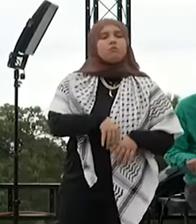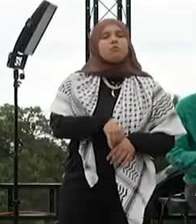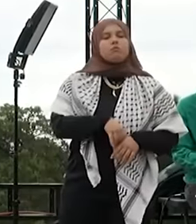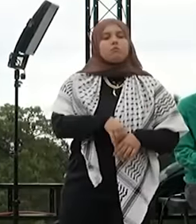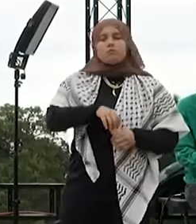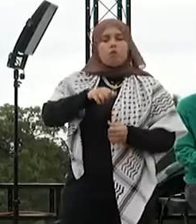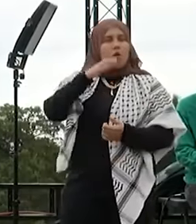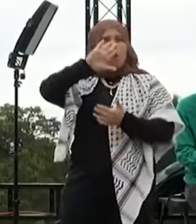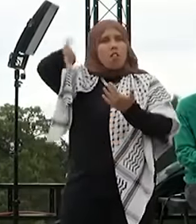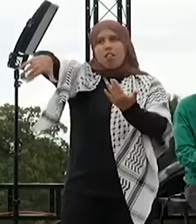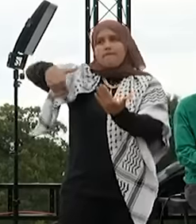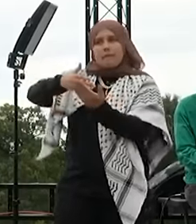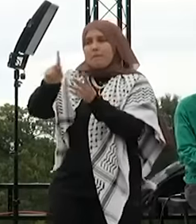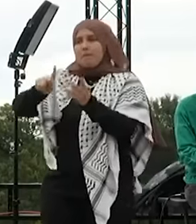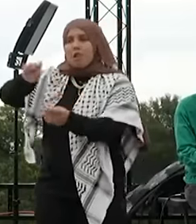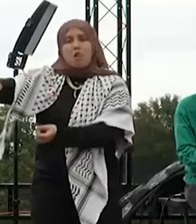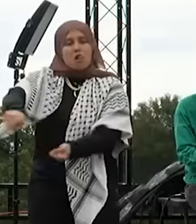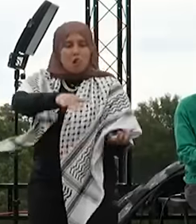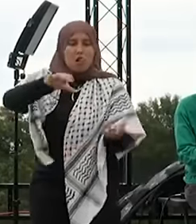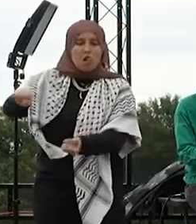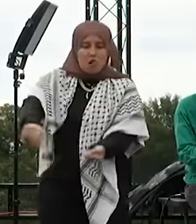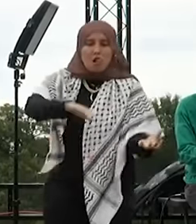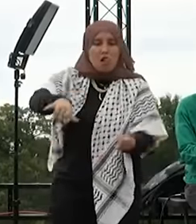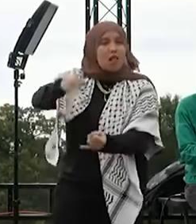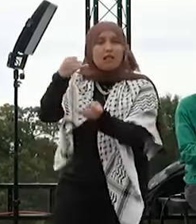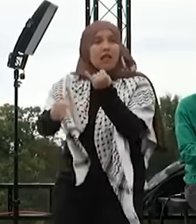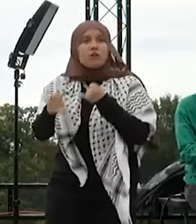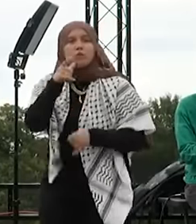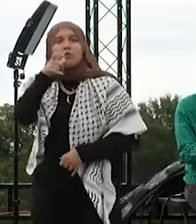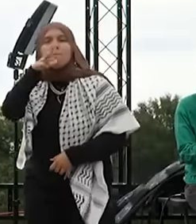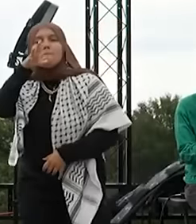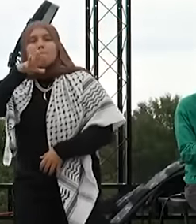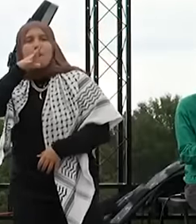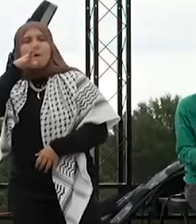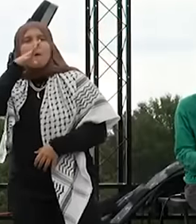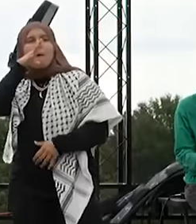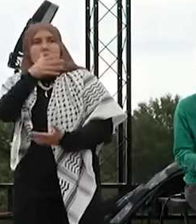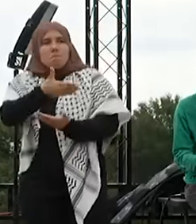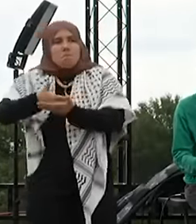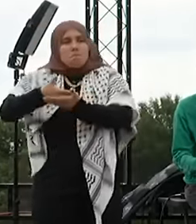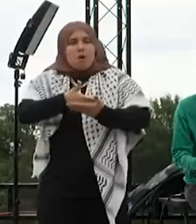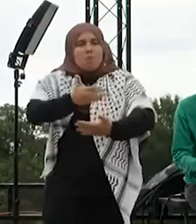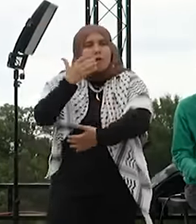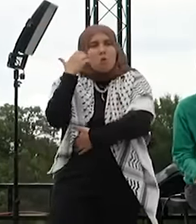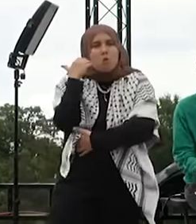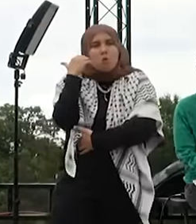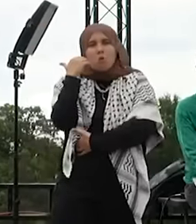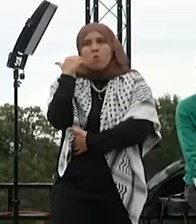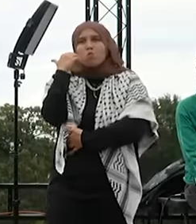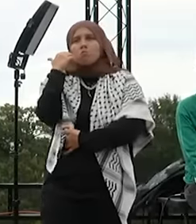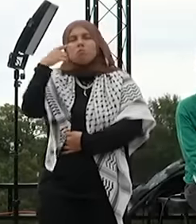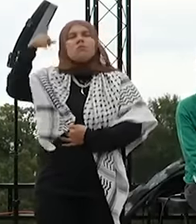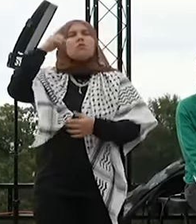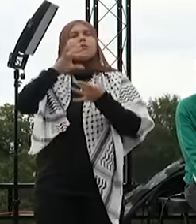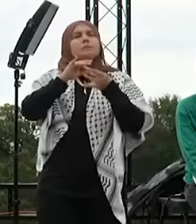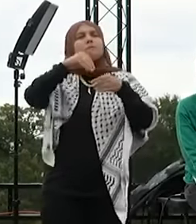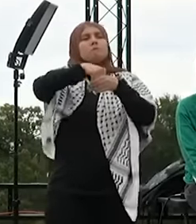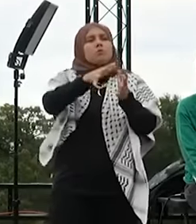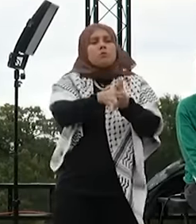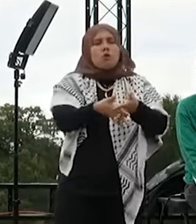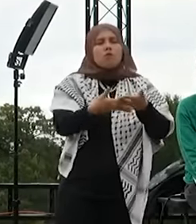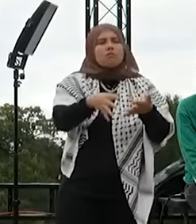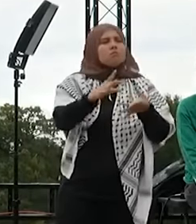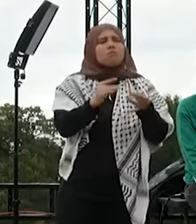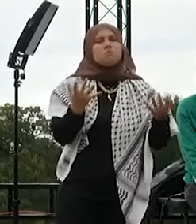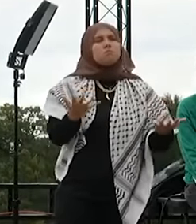last one was a mother who was holding her child. And Allah says to us in the Quran, God tells us